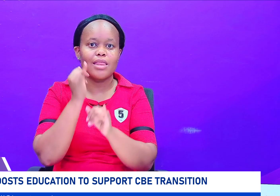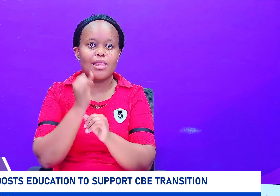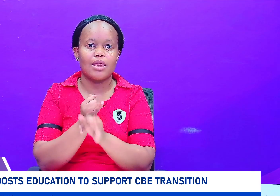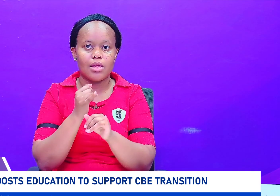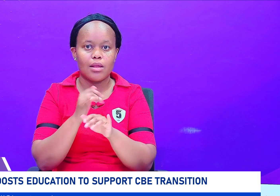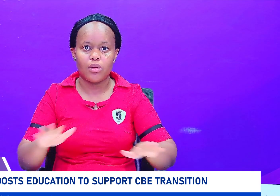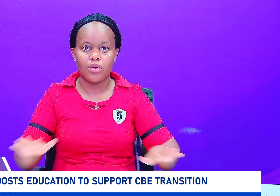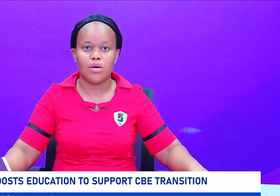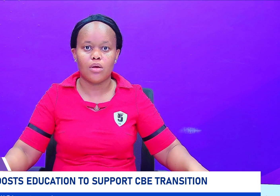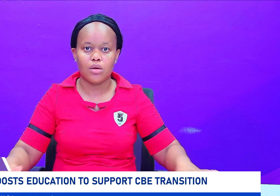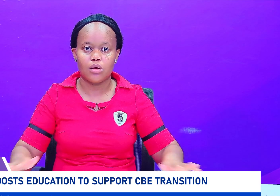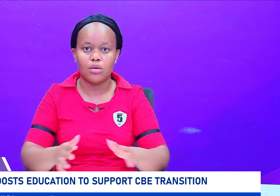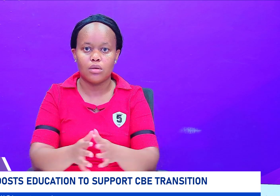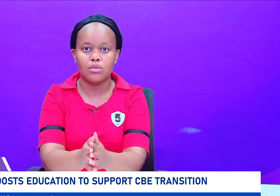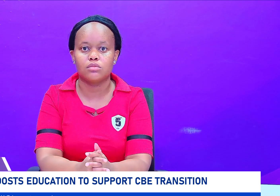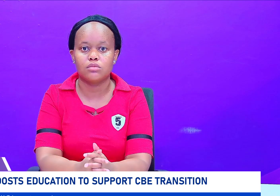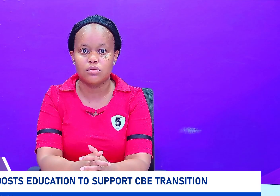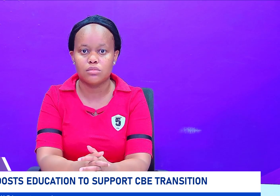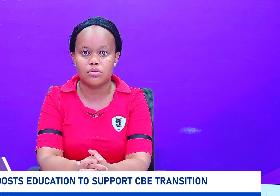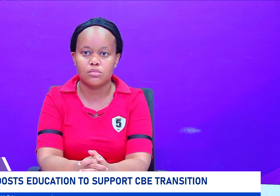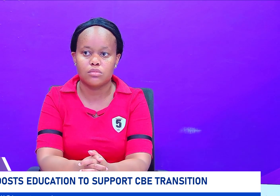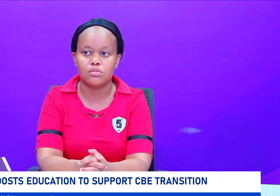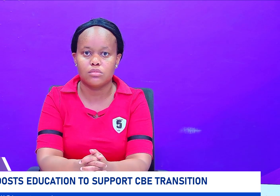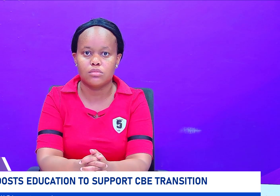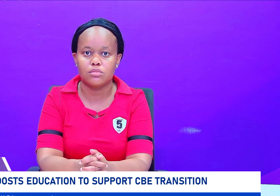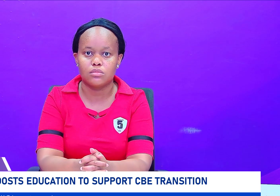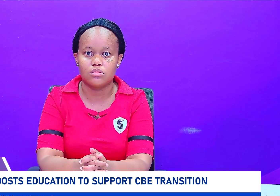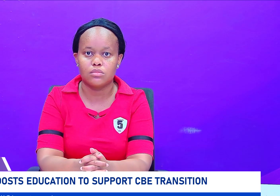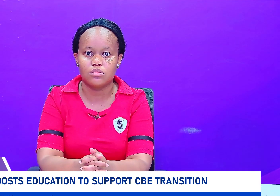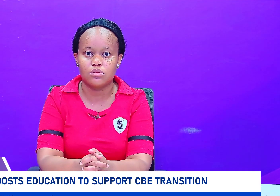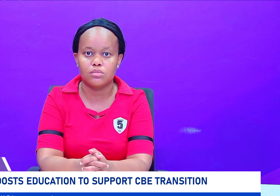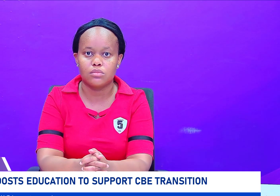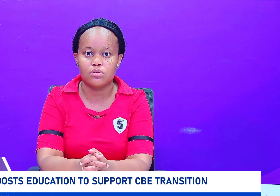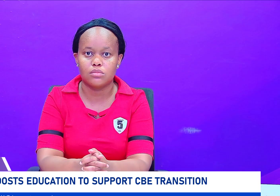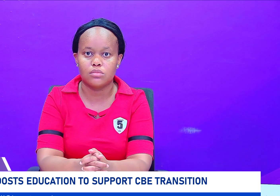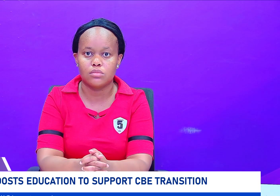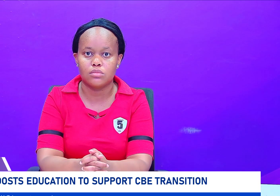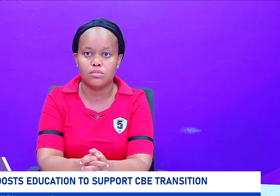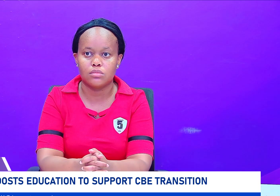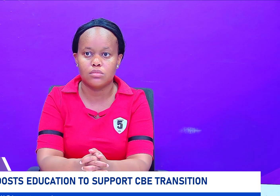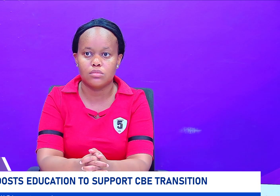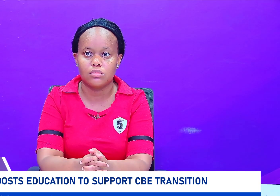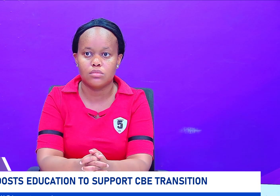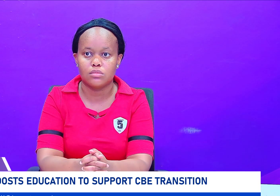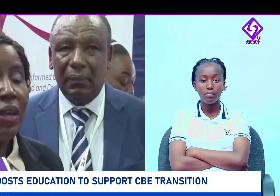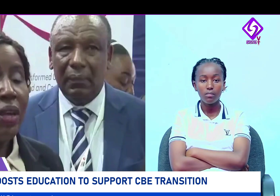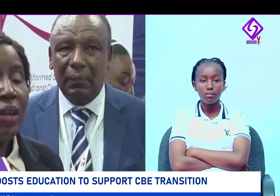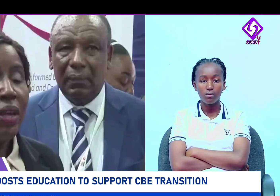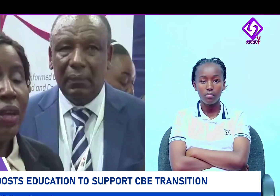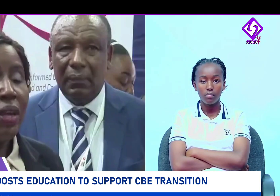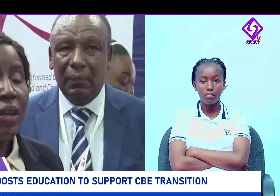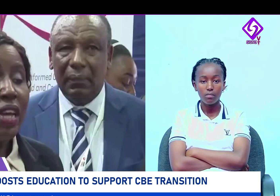education system, aligning academic training with emerging job market demands. We